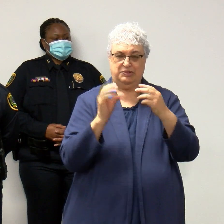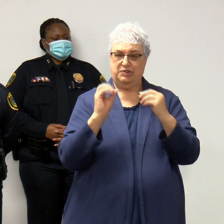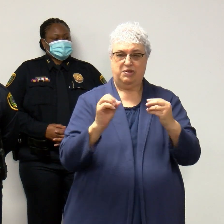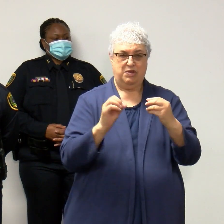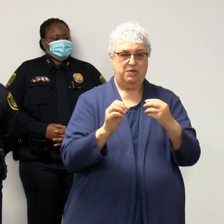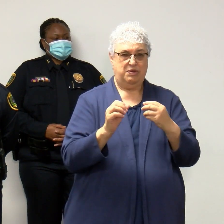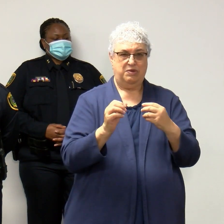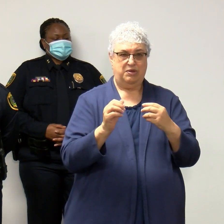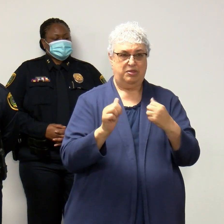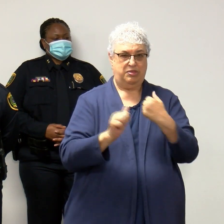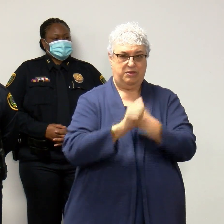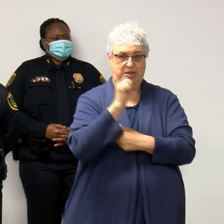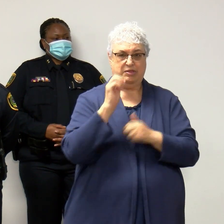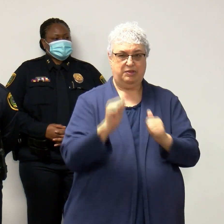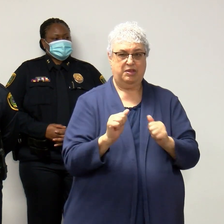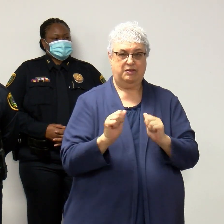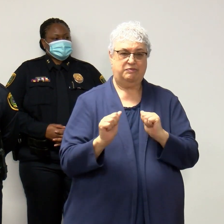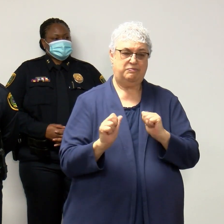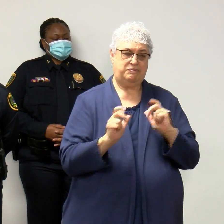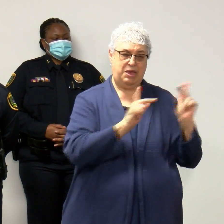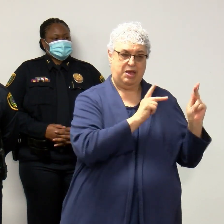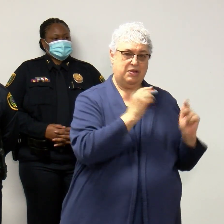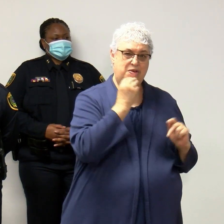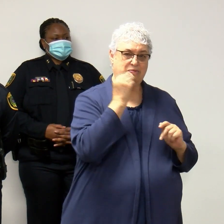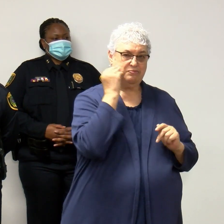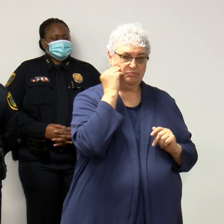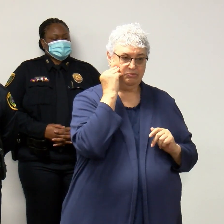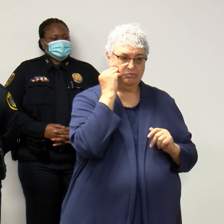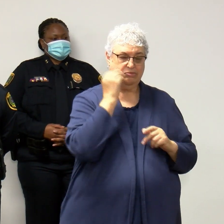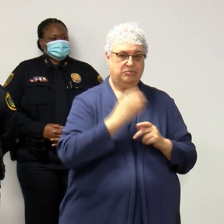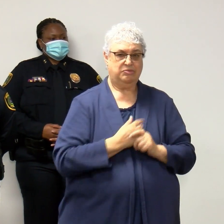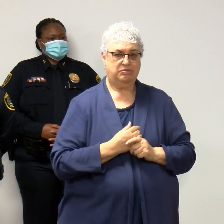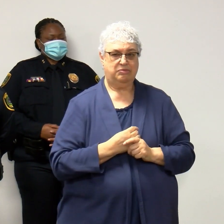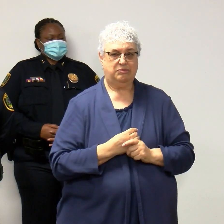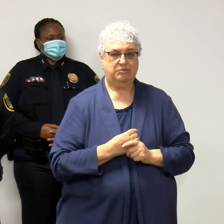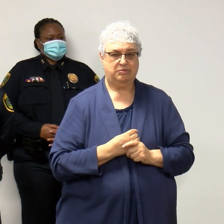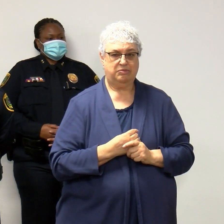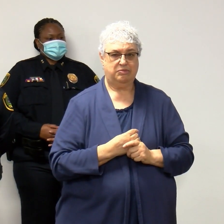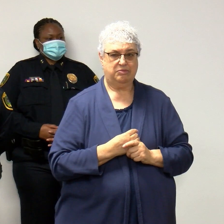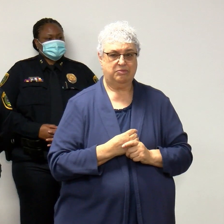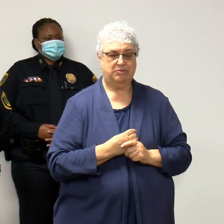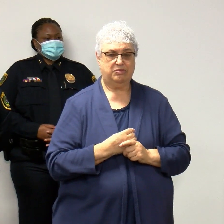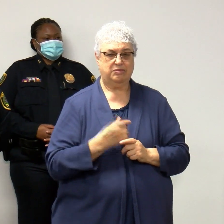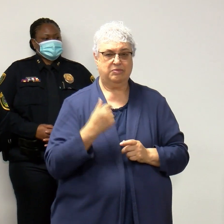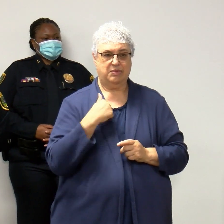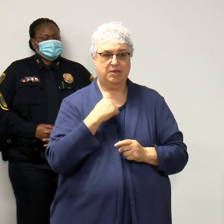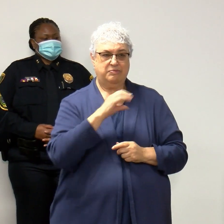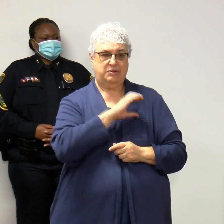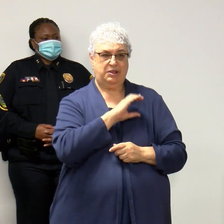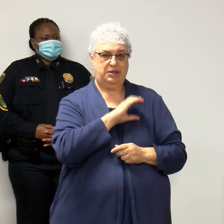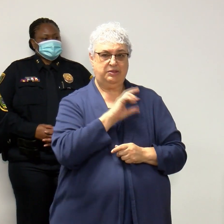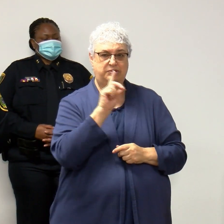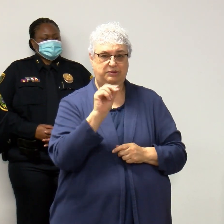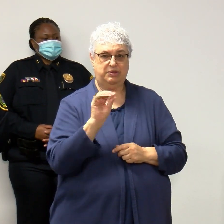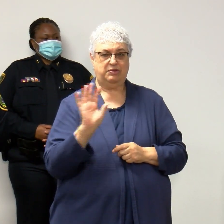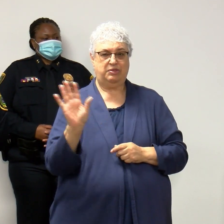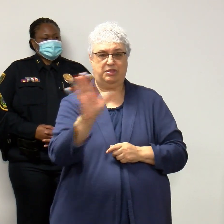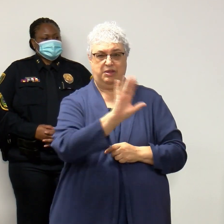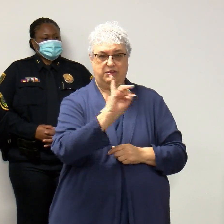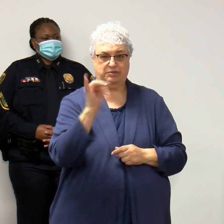and they could have returned home to their families. And I've said that many times. I want police officers to do their